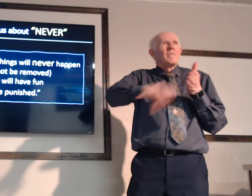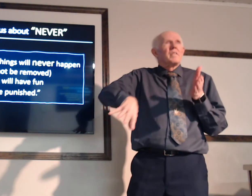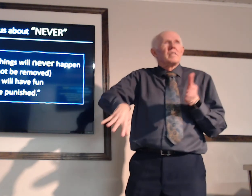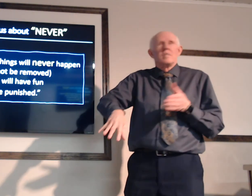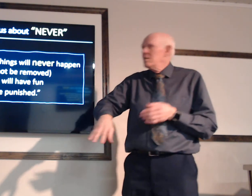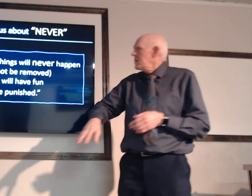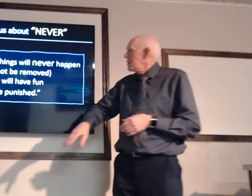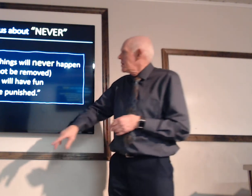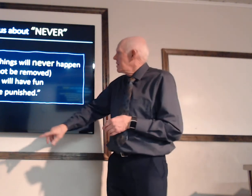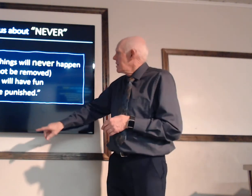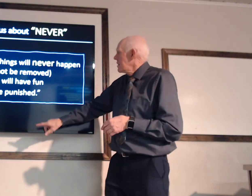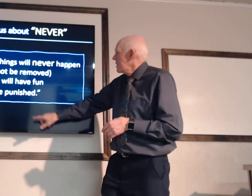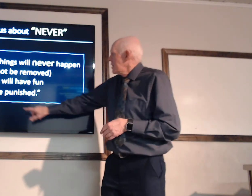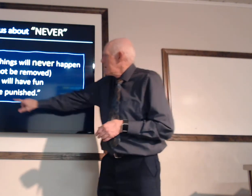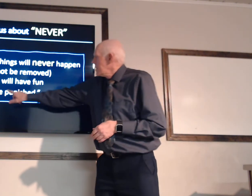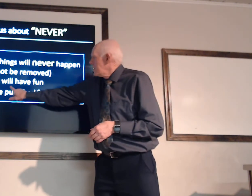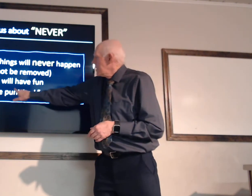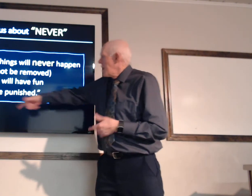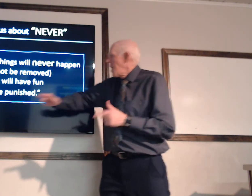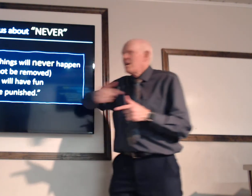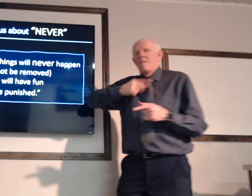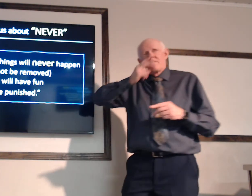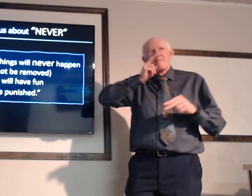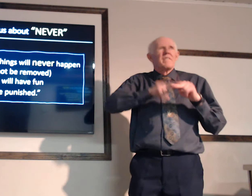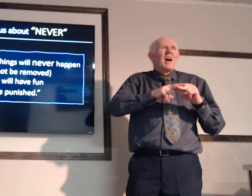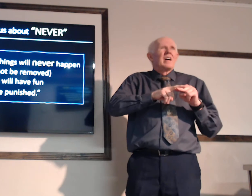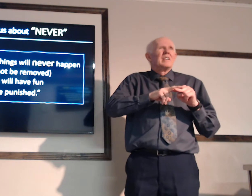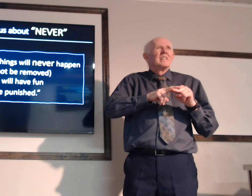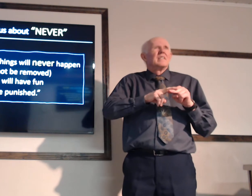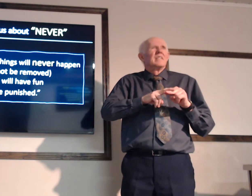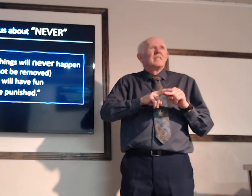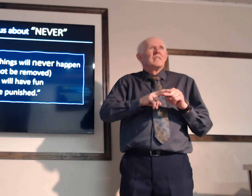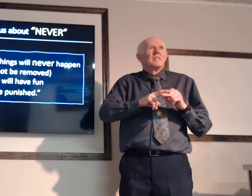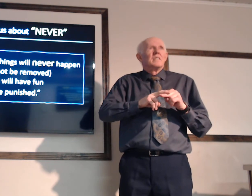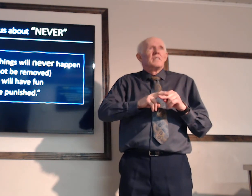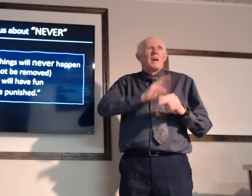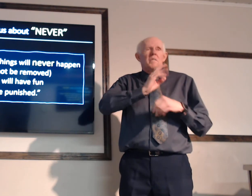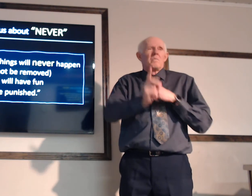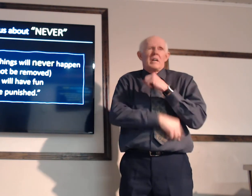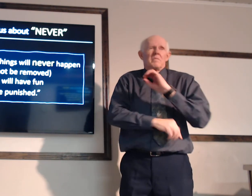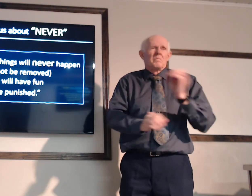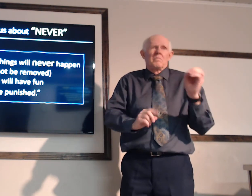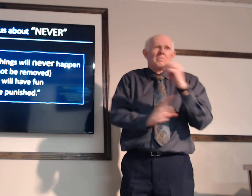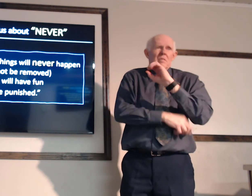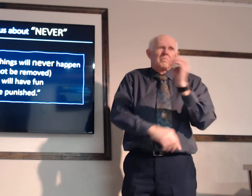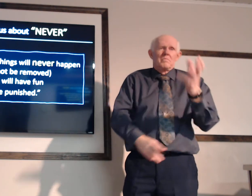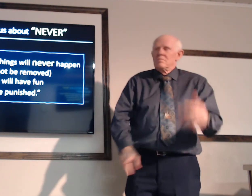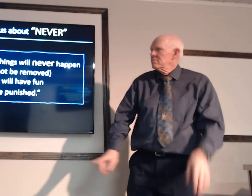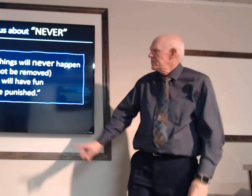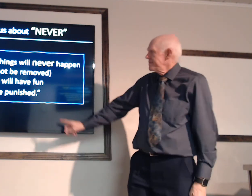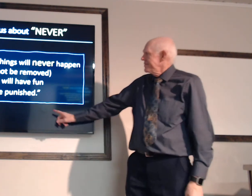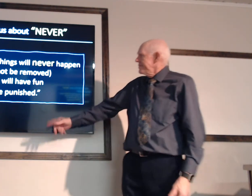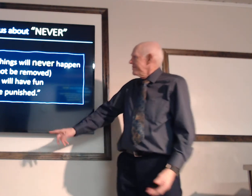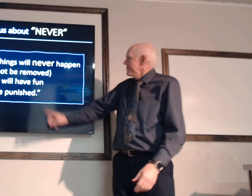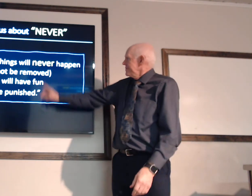will never happen to them. They say we will have fun and never be punished.